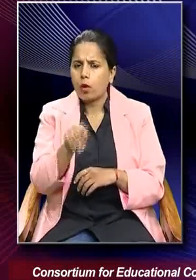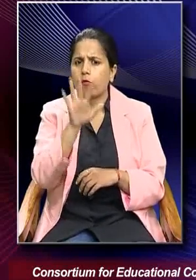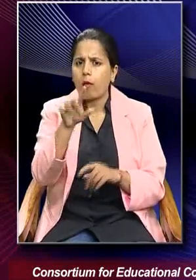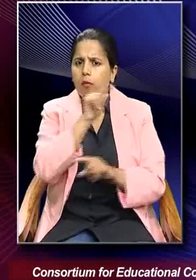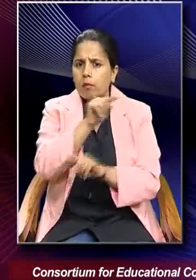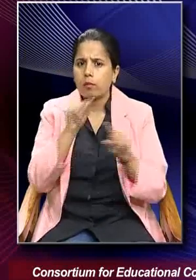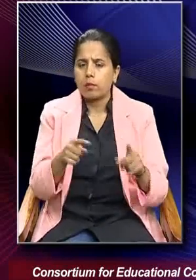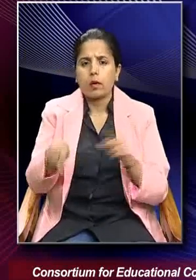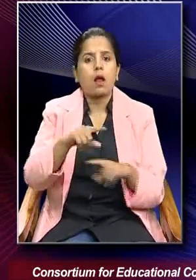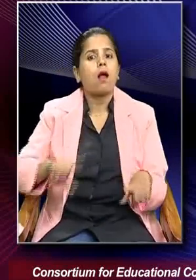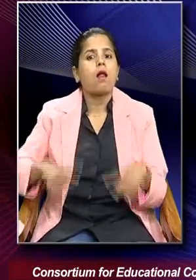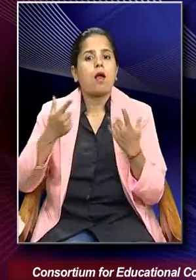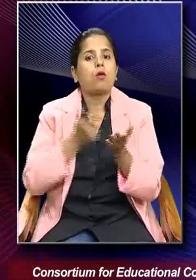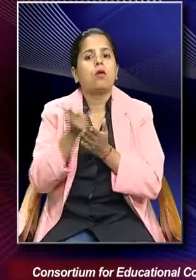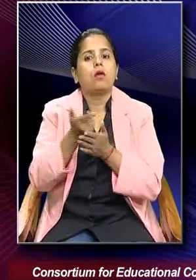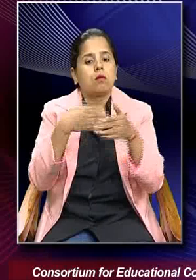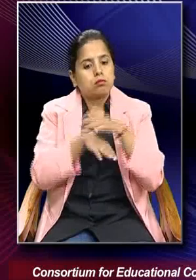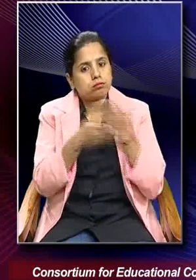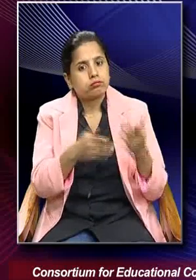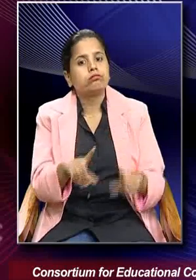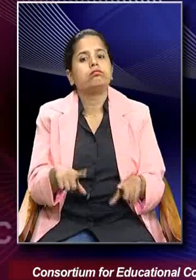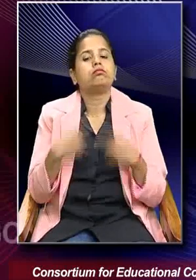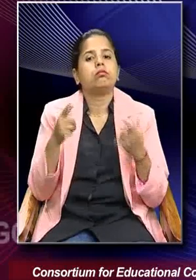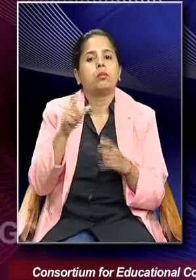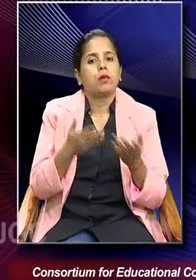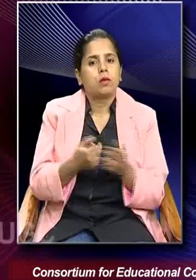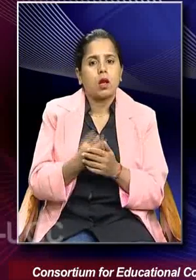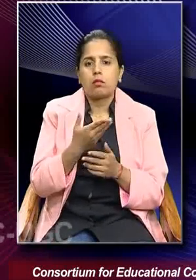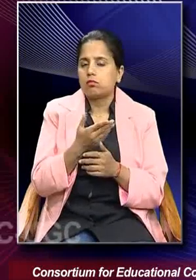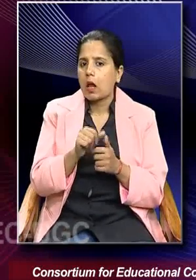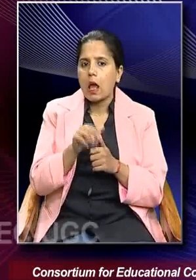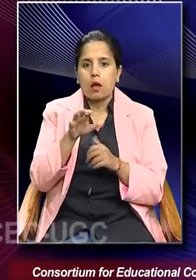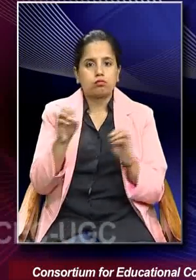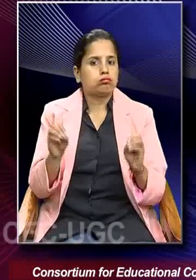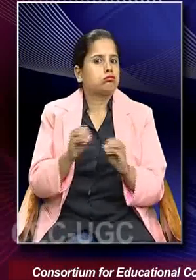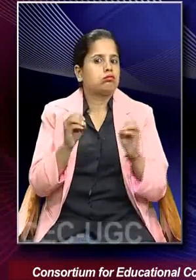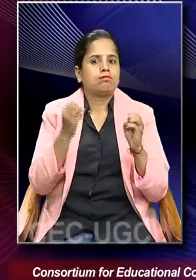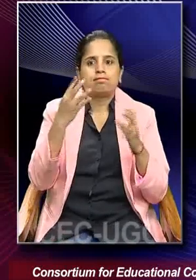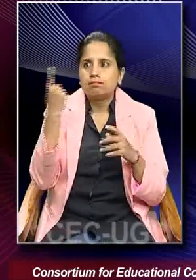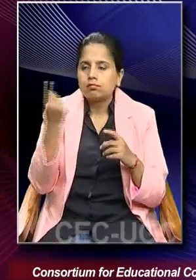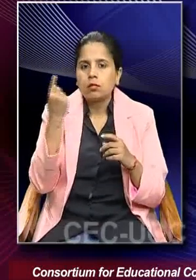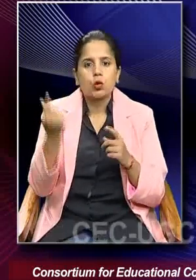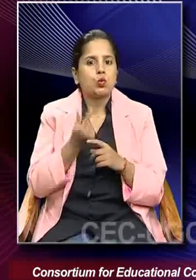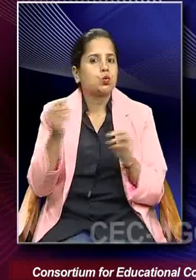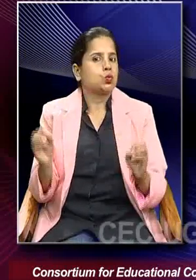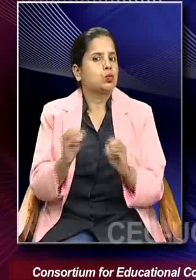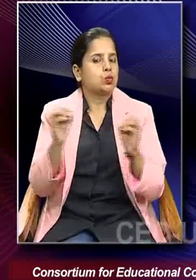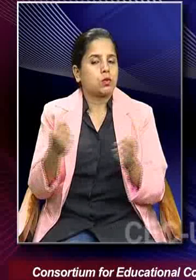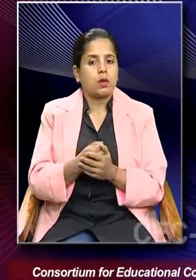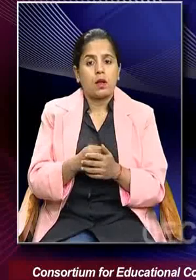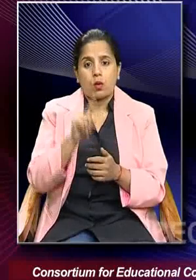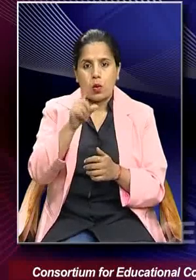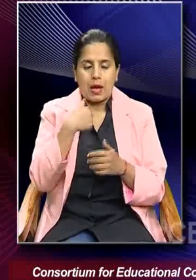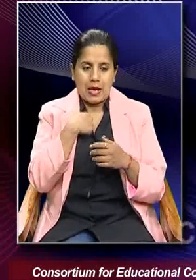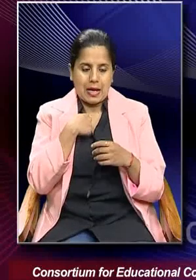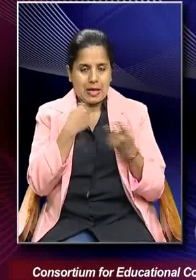47.5% of those living in the rural areas, and they have no access to electricity. So the issue is, on one side